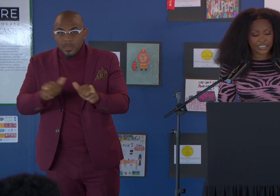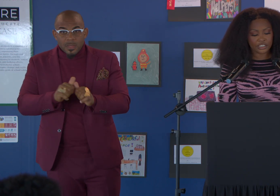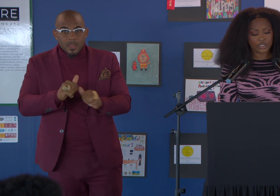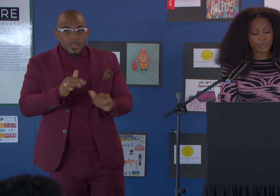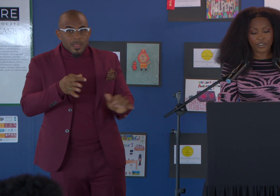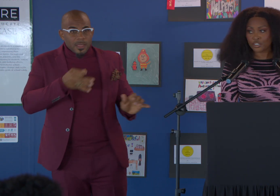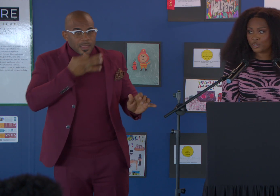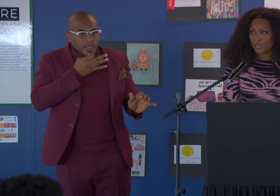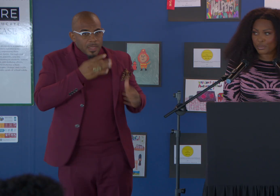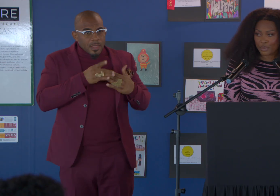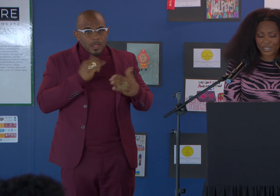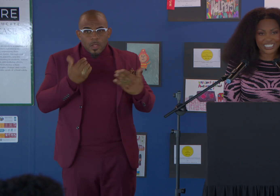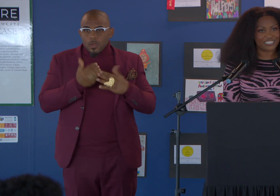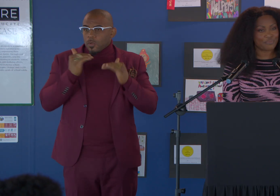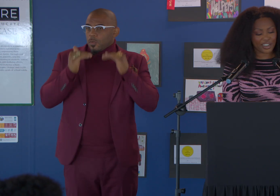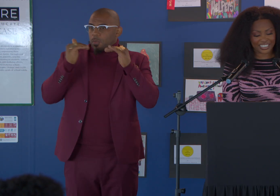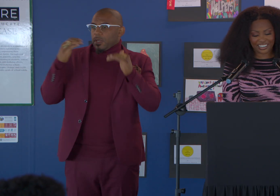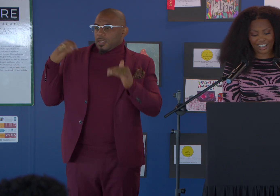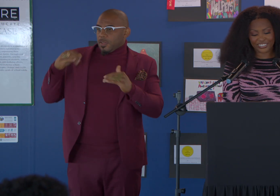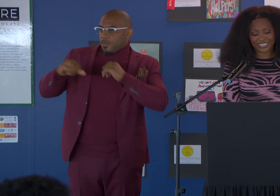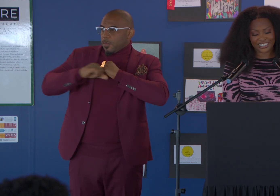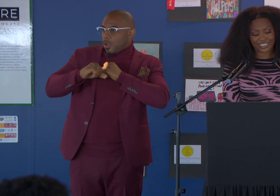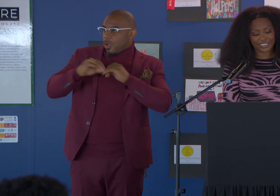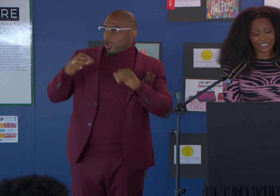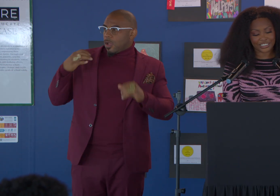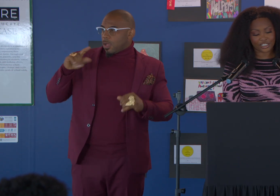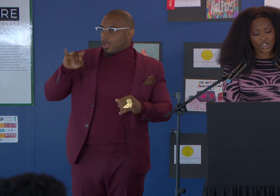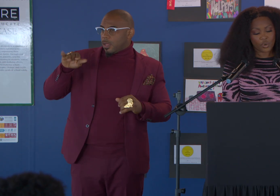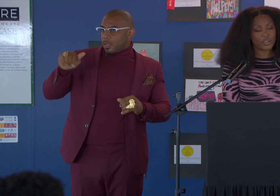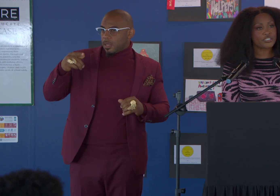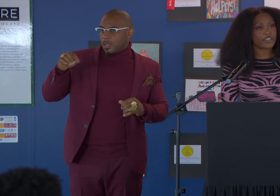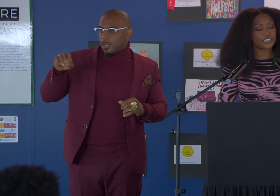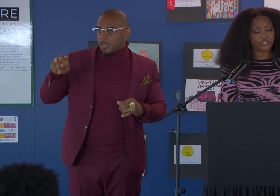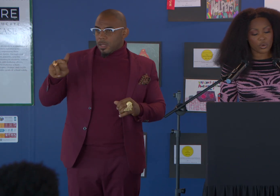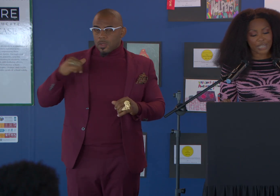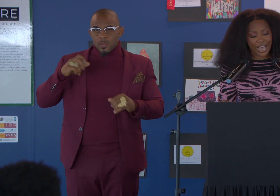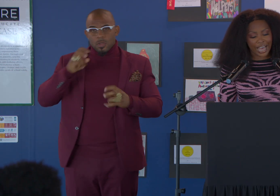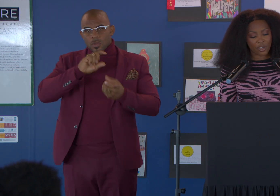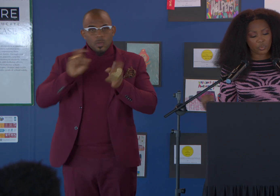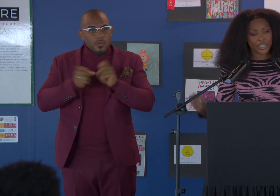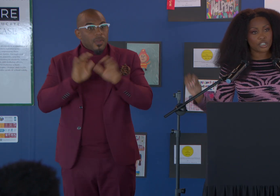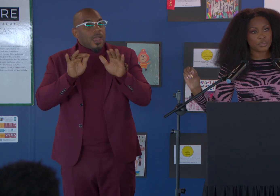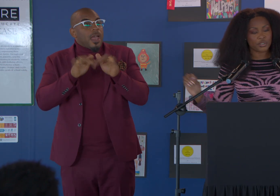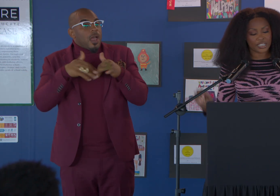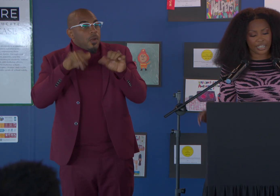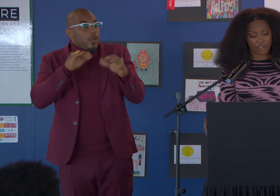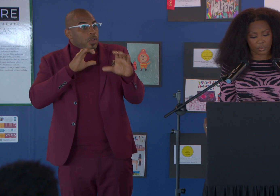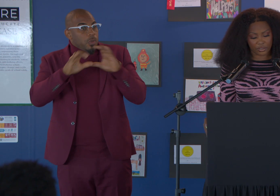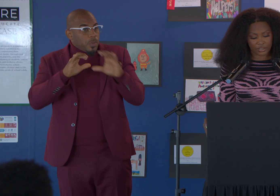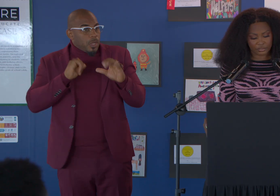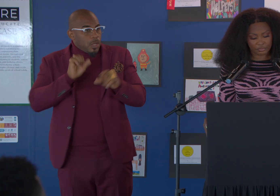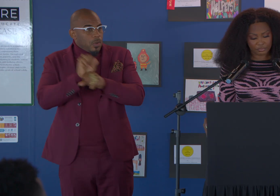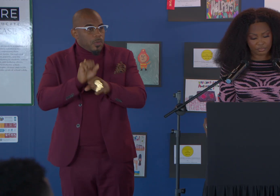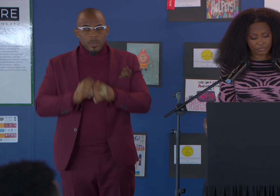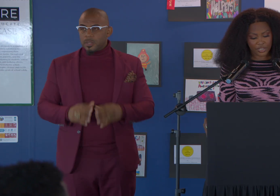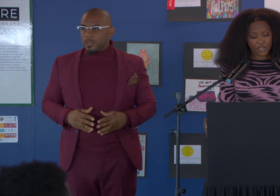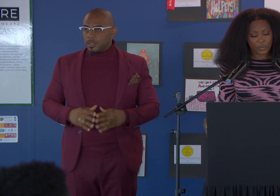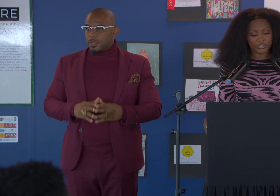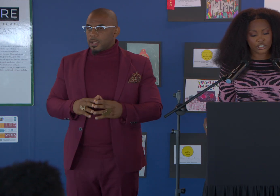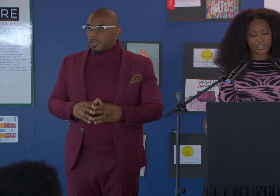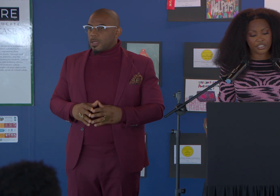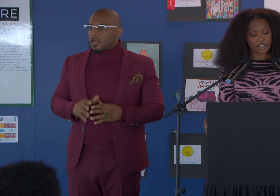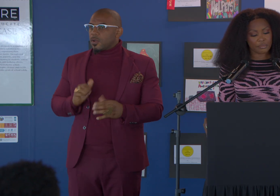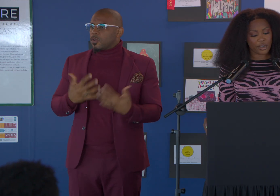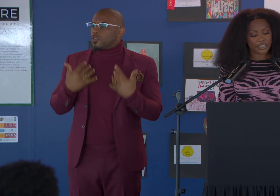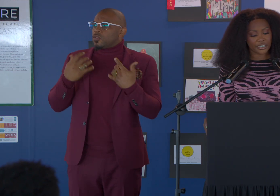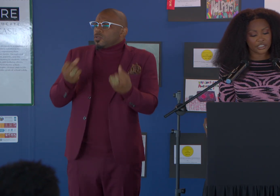savvy leadership of our newly promoted Chief Marketing Officer, Tia Goodson, we've transformed how we communicate our work. We